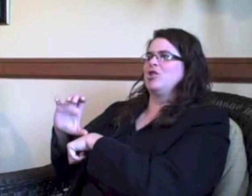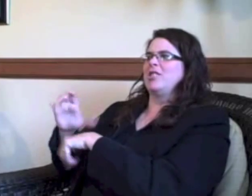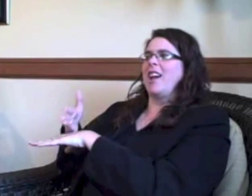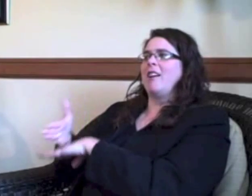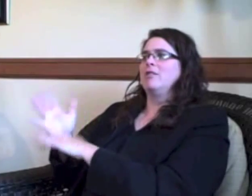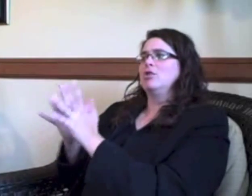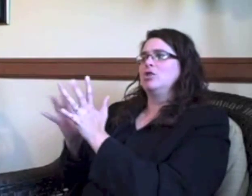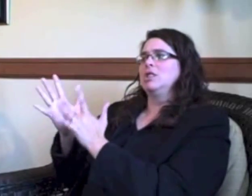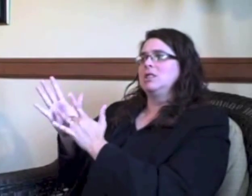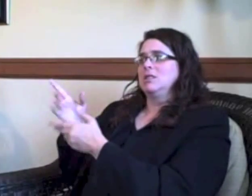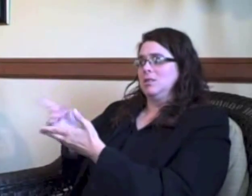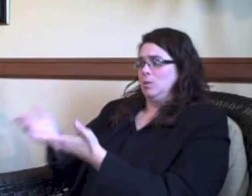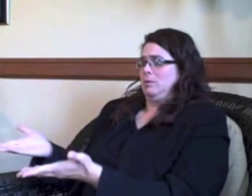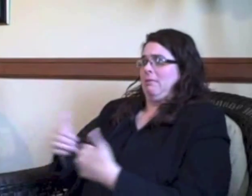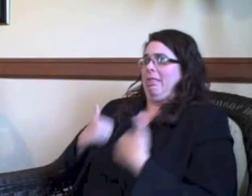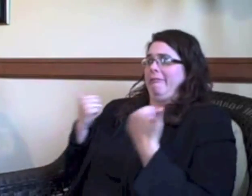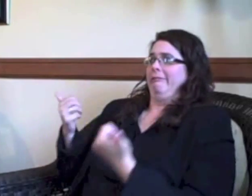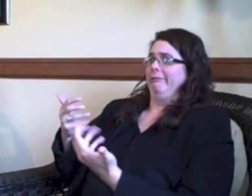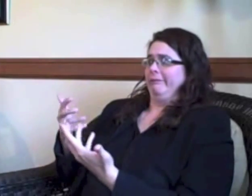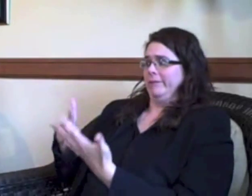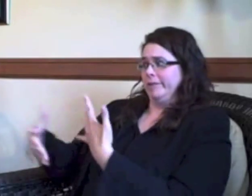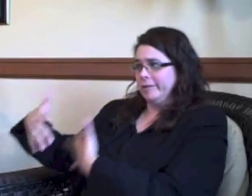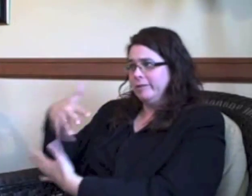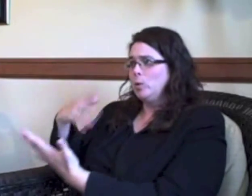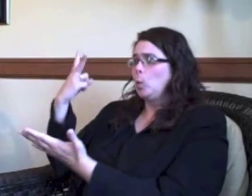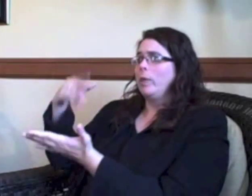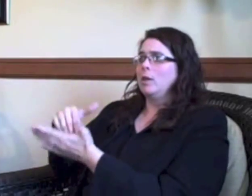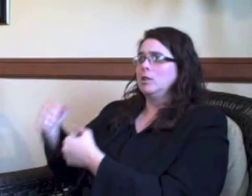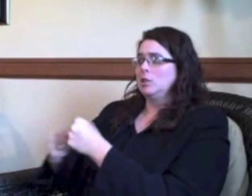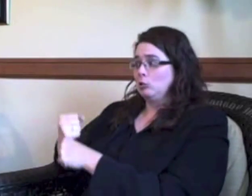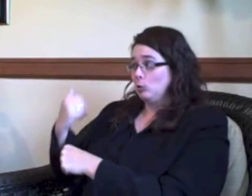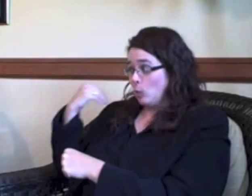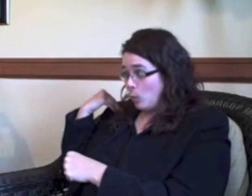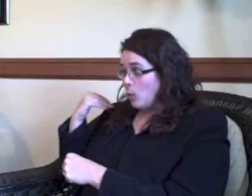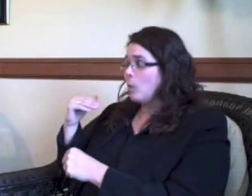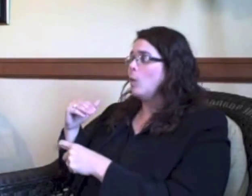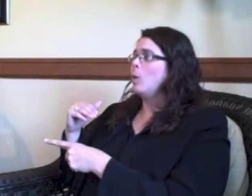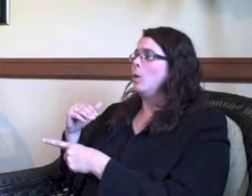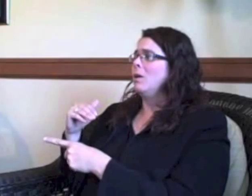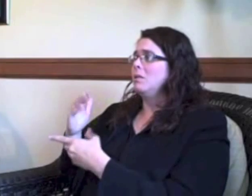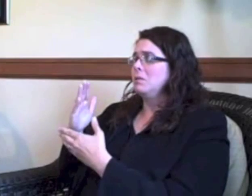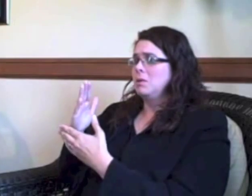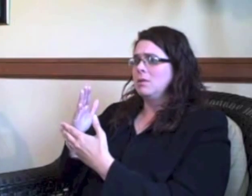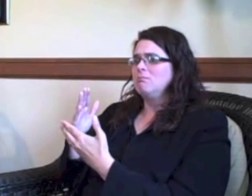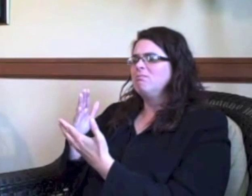It was first established in the church not long after Jesus' life.